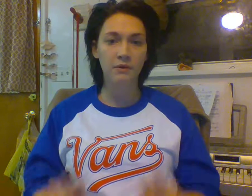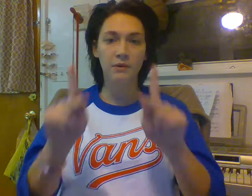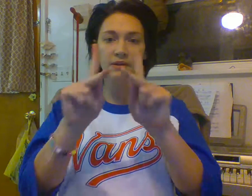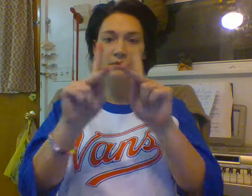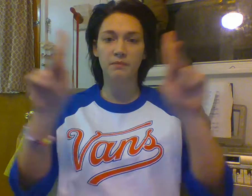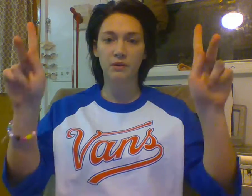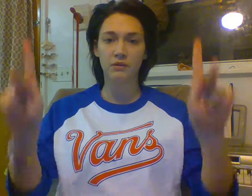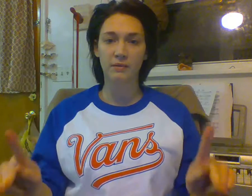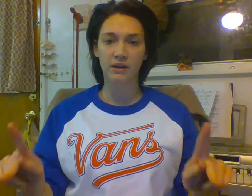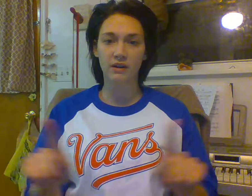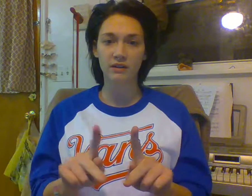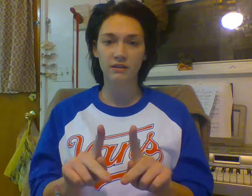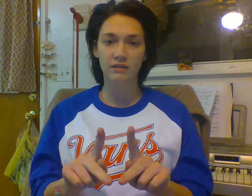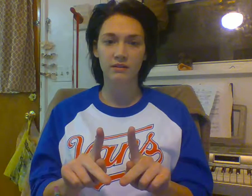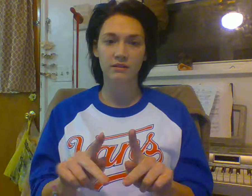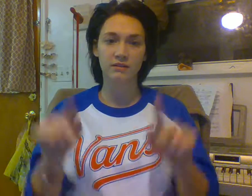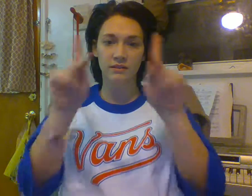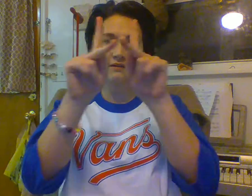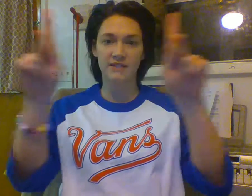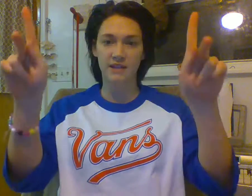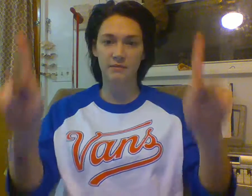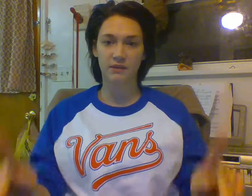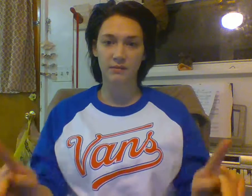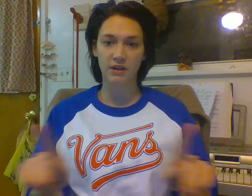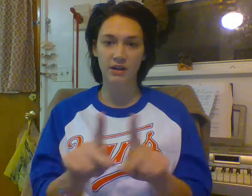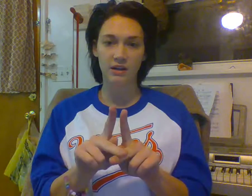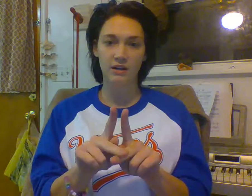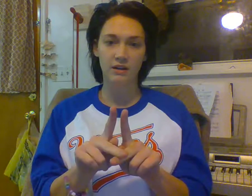We do perimeter. Find perimeter.